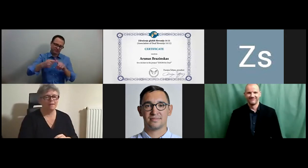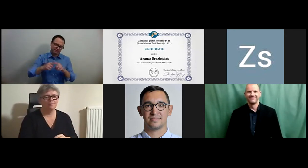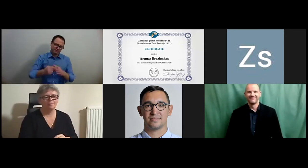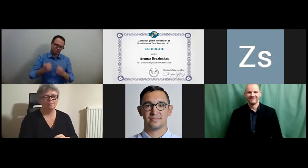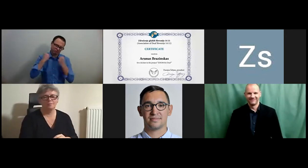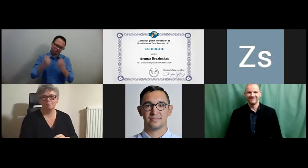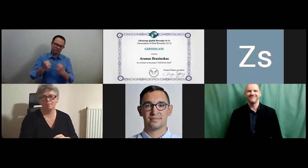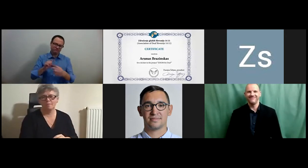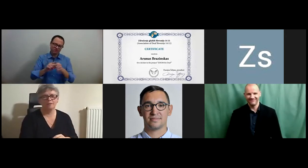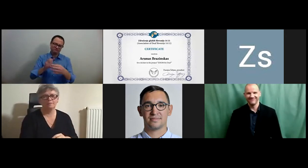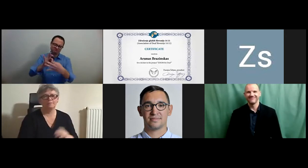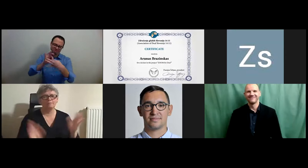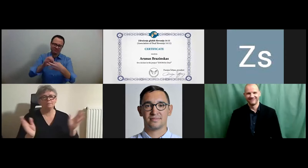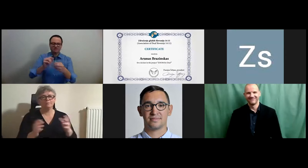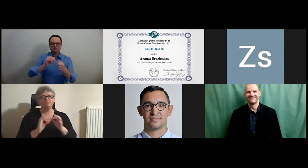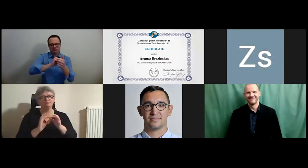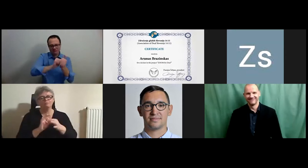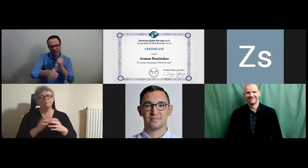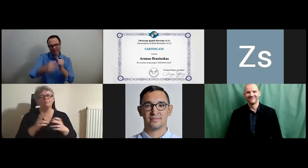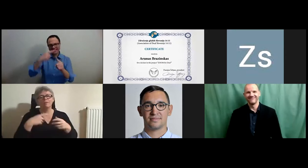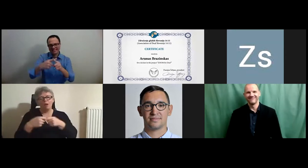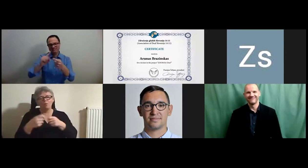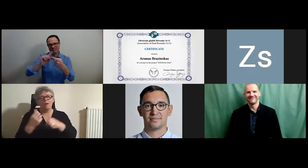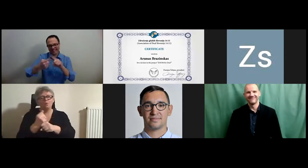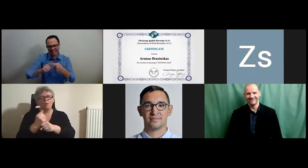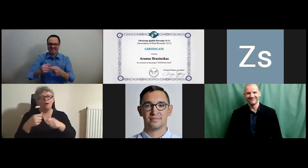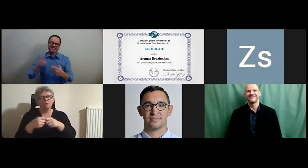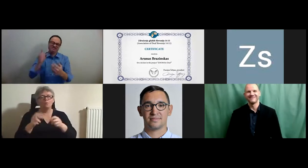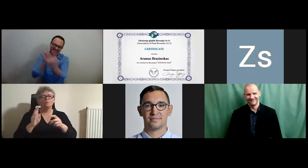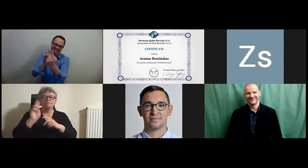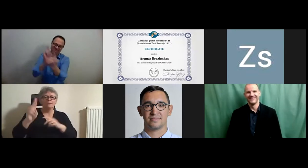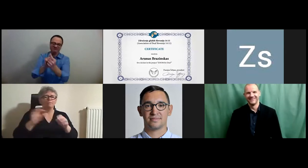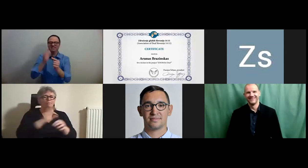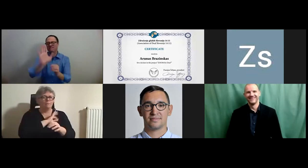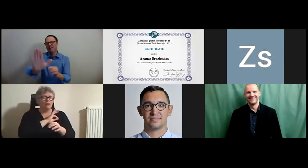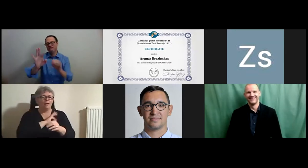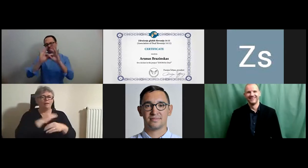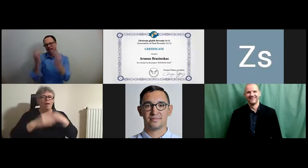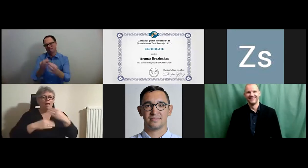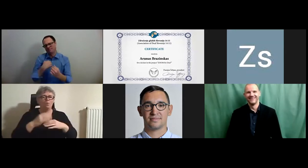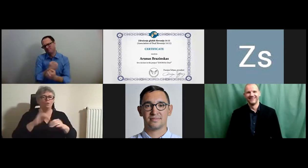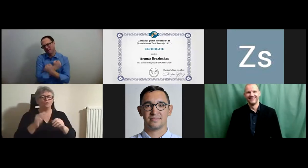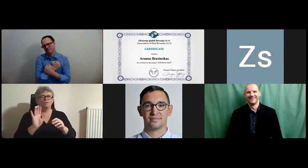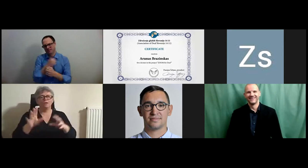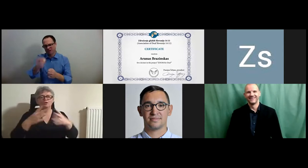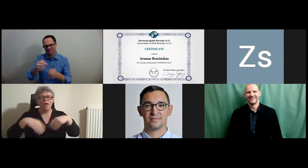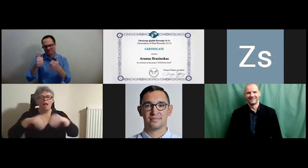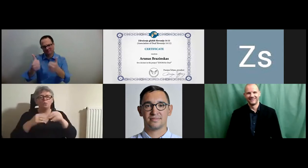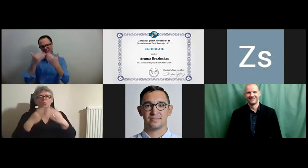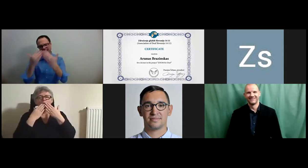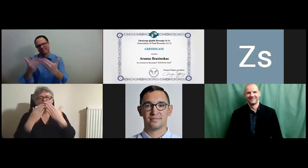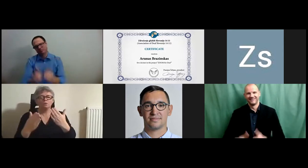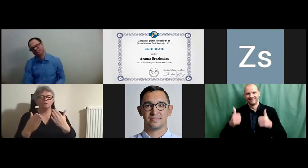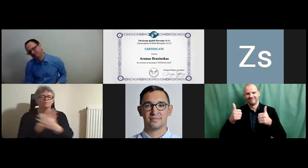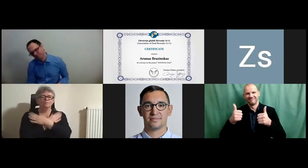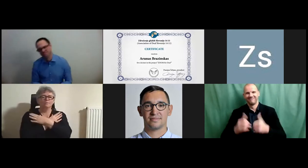Thank you so much. You and I, our friendship goes back a long way on a personal level and in deaf